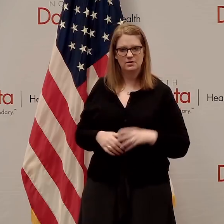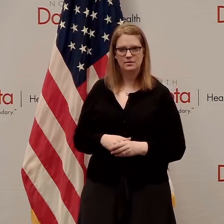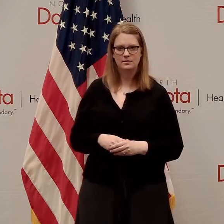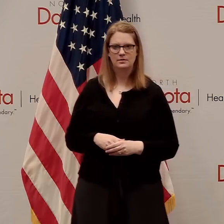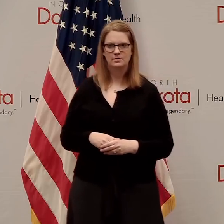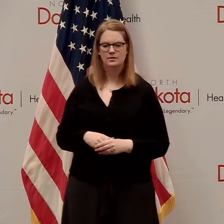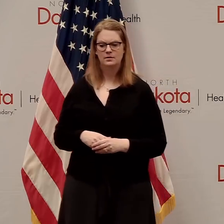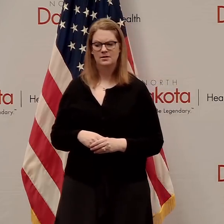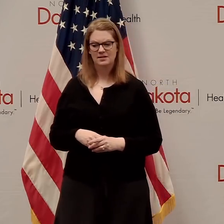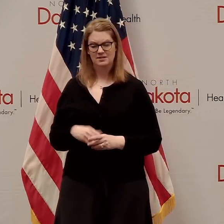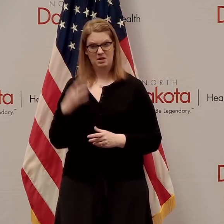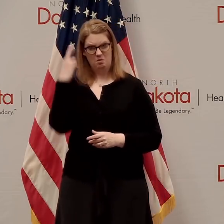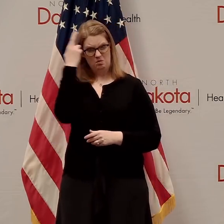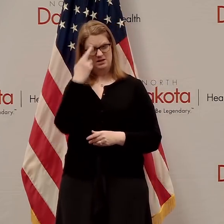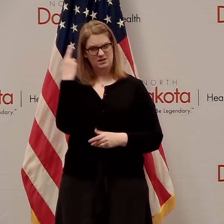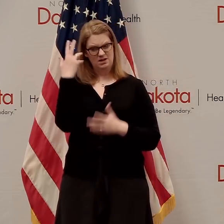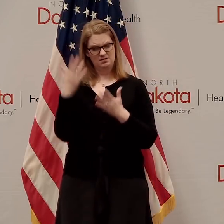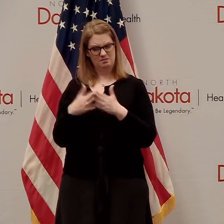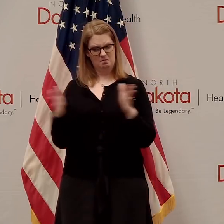in the